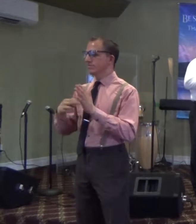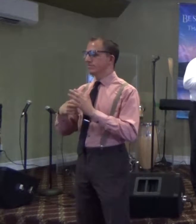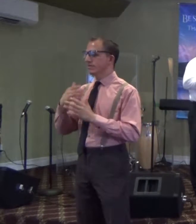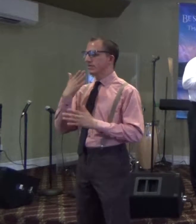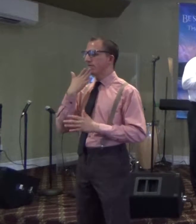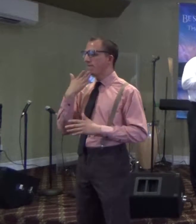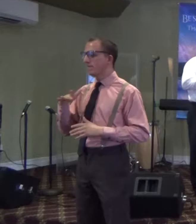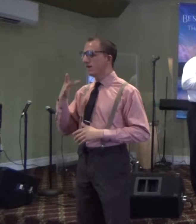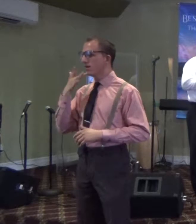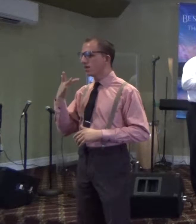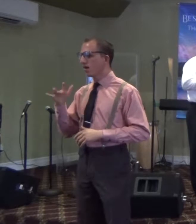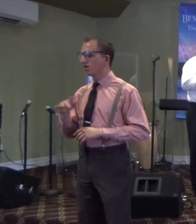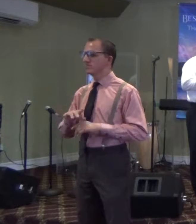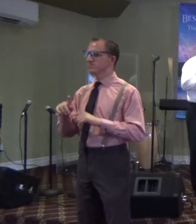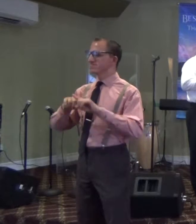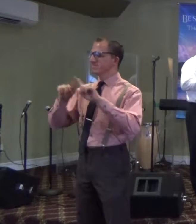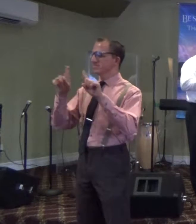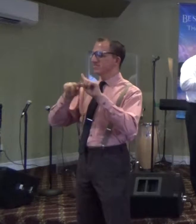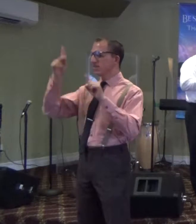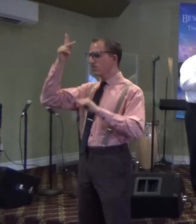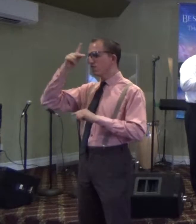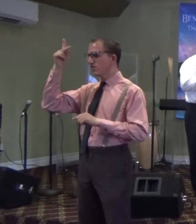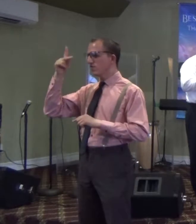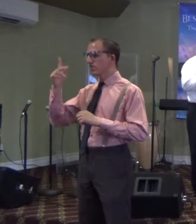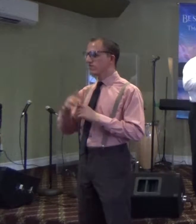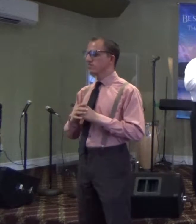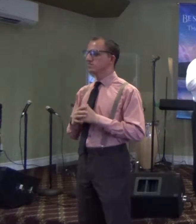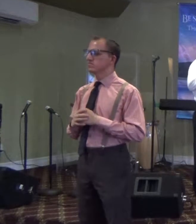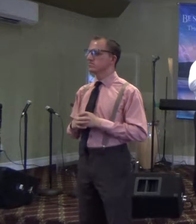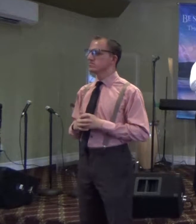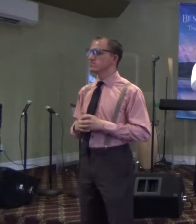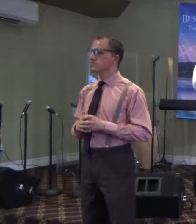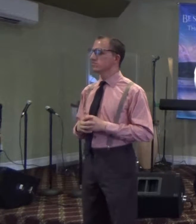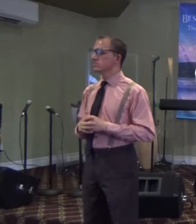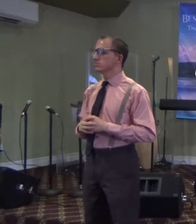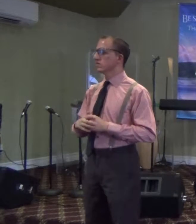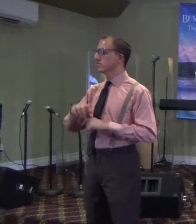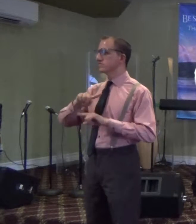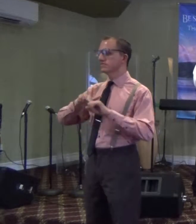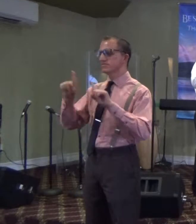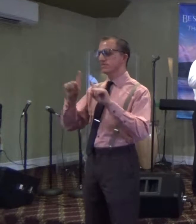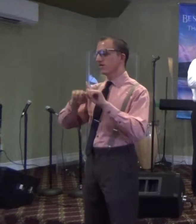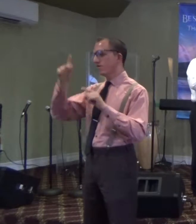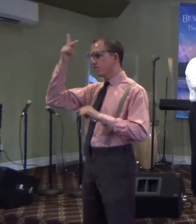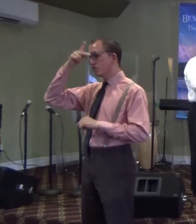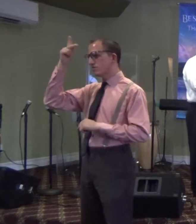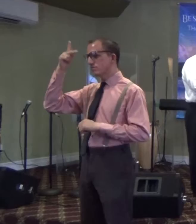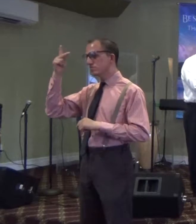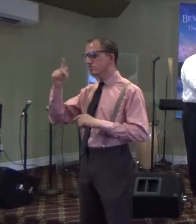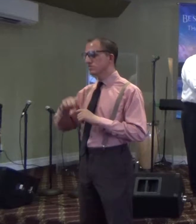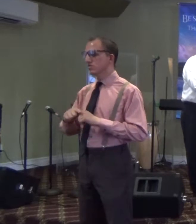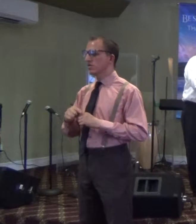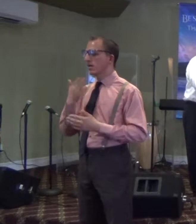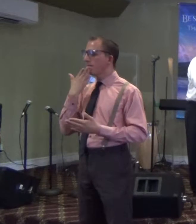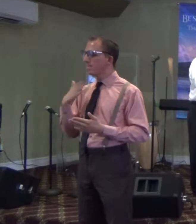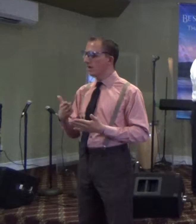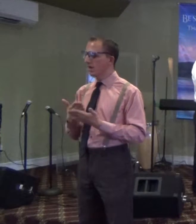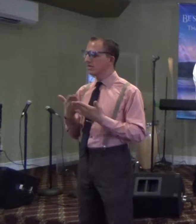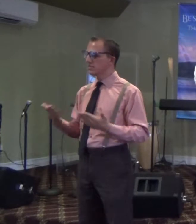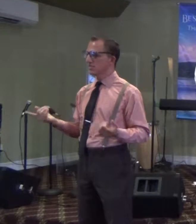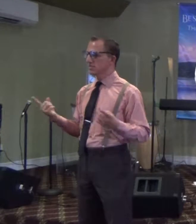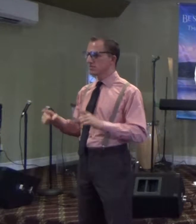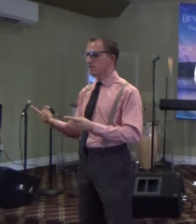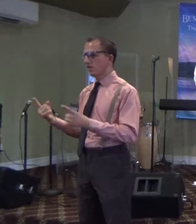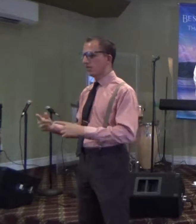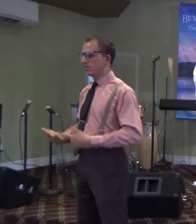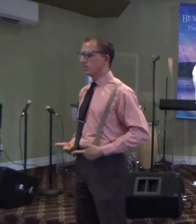objects, puede tomar he control can take control de los accidentes, of accidents, de lo malo en su of vida. the bad things